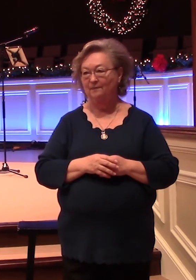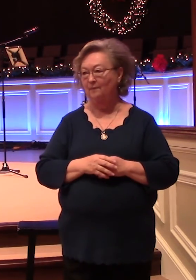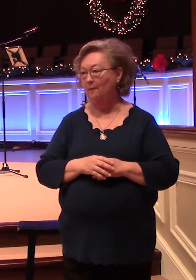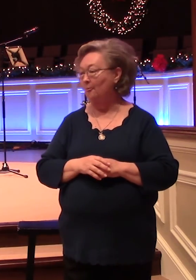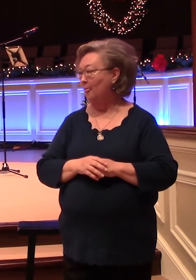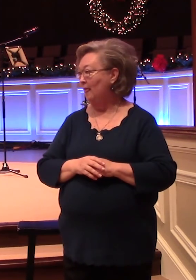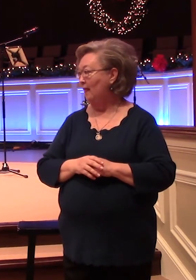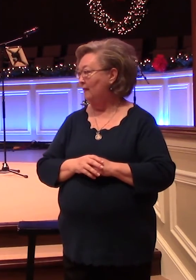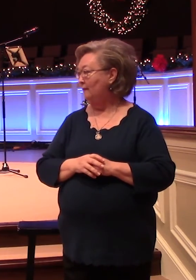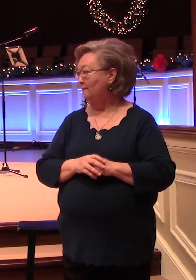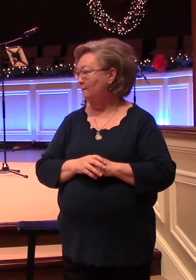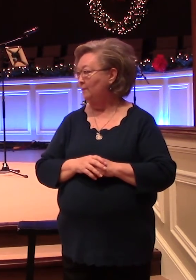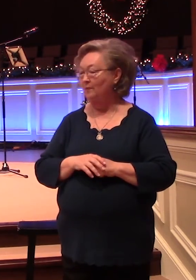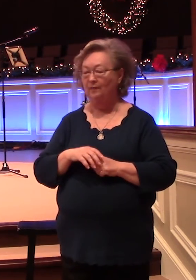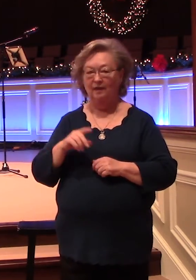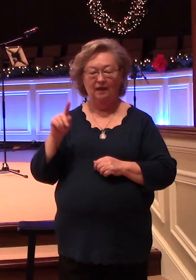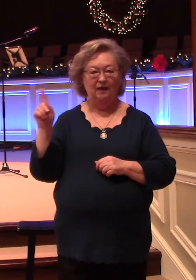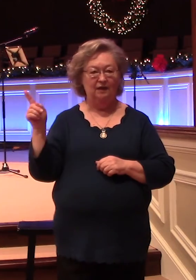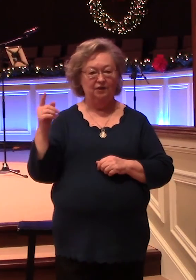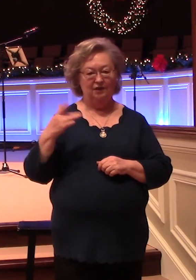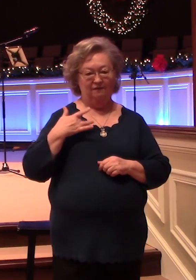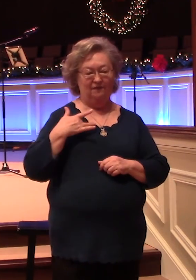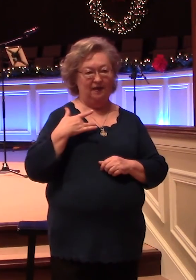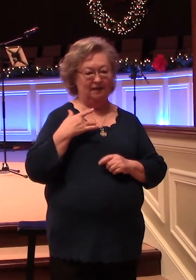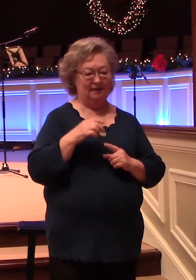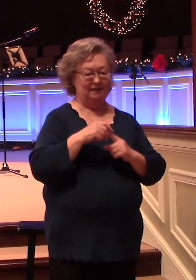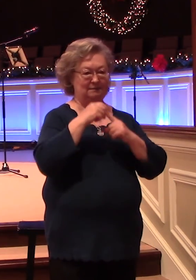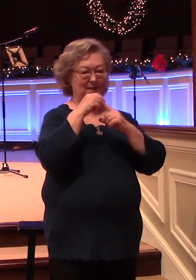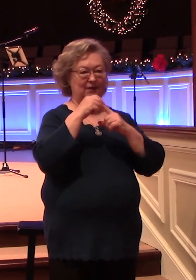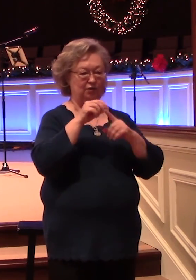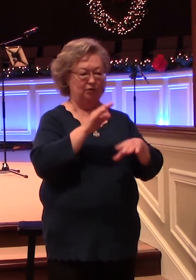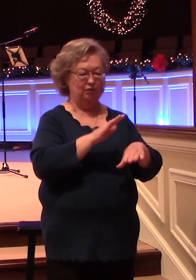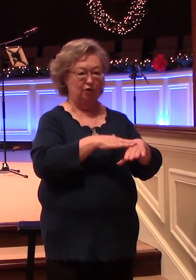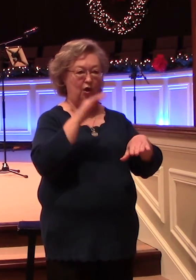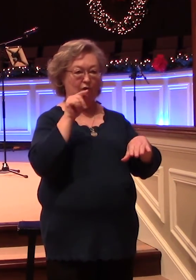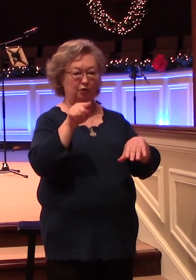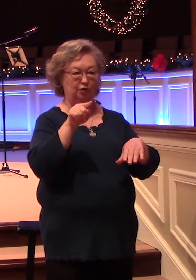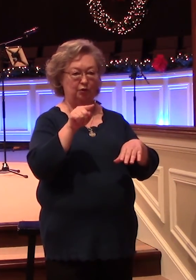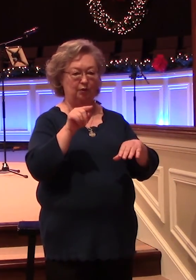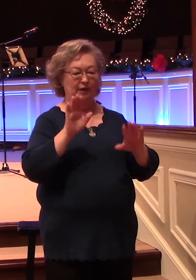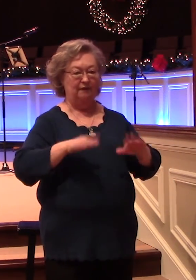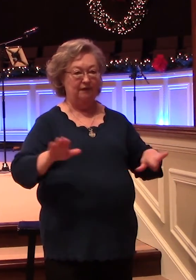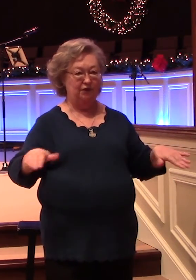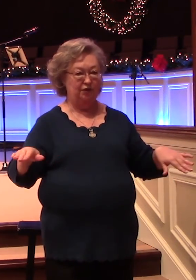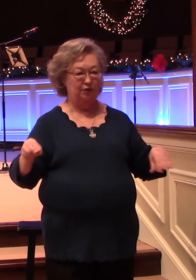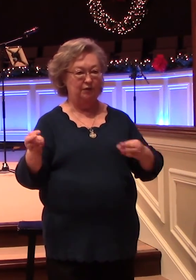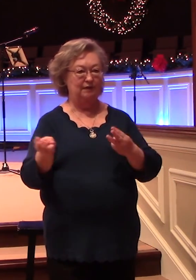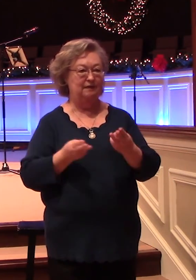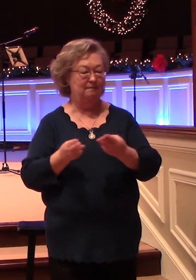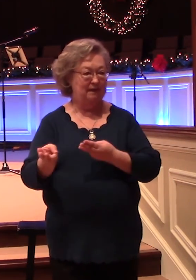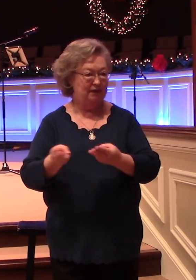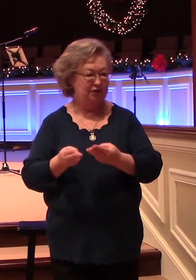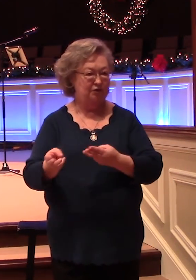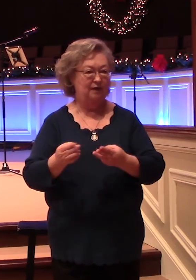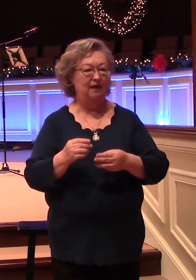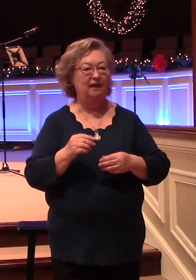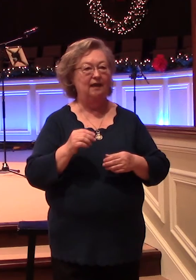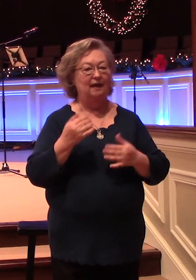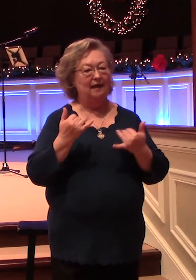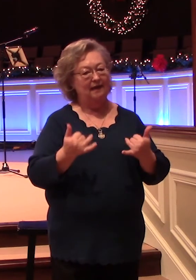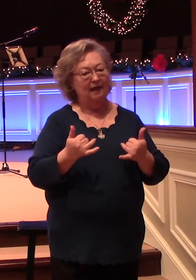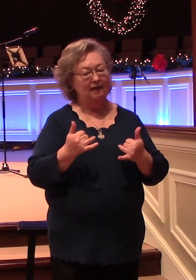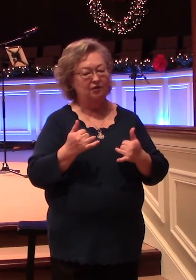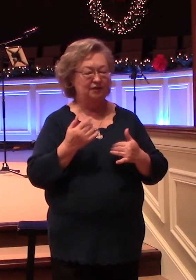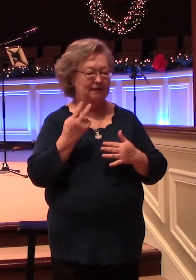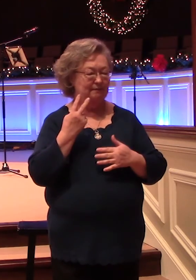She feels a special call to children's ministry, and so she's still working through what the educational process for that's going to look like,